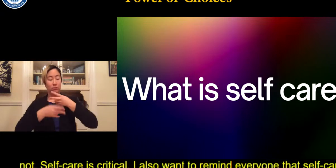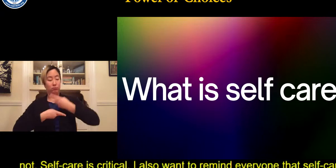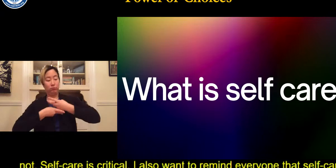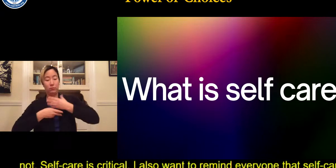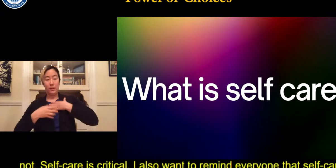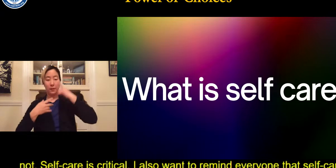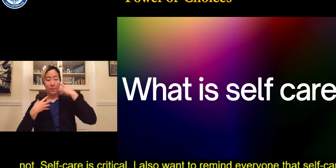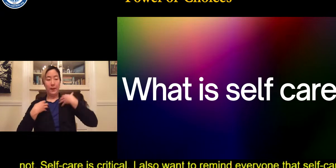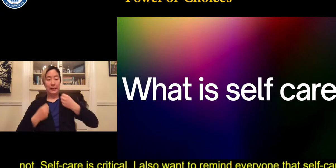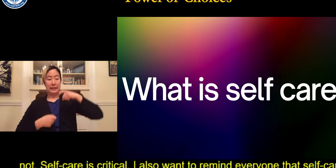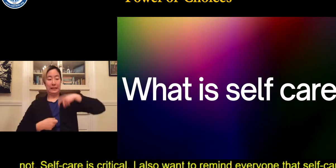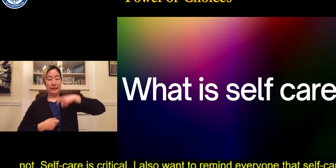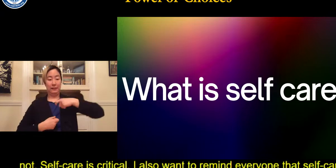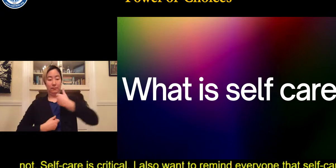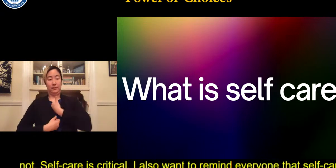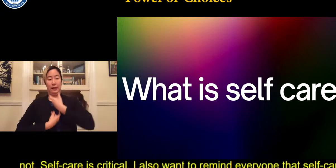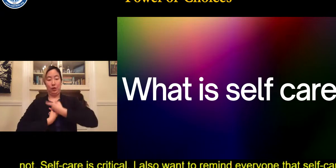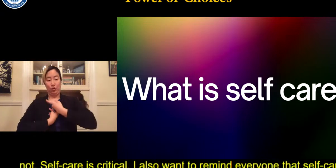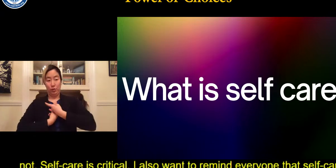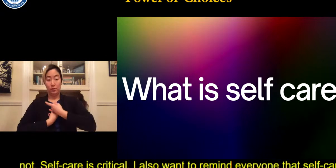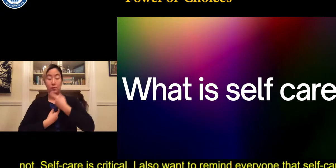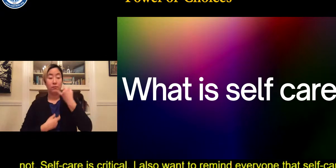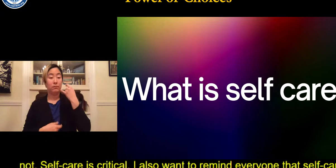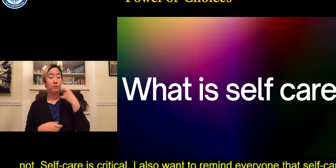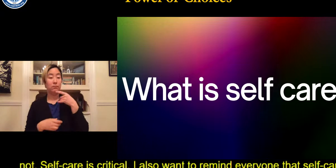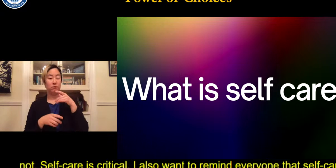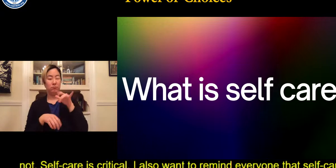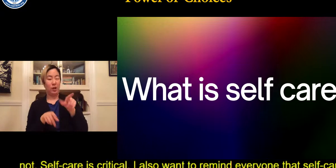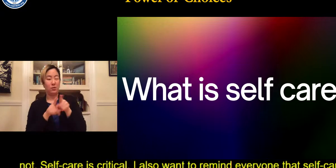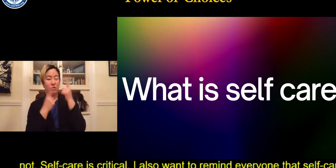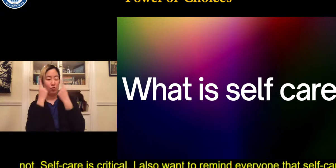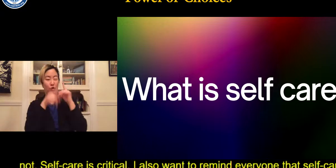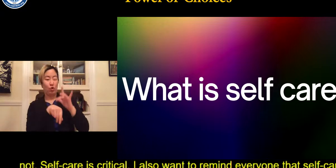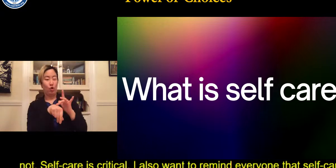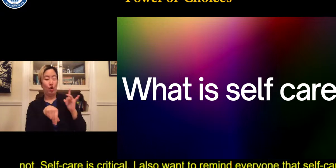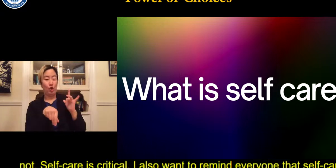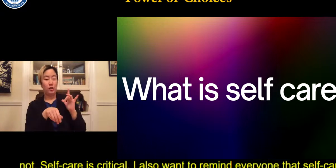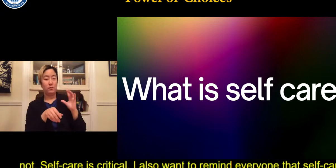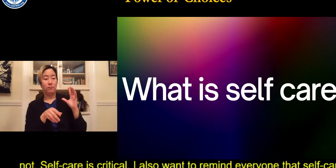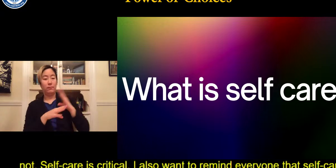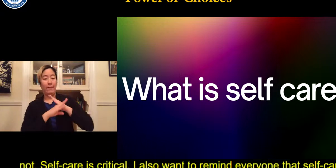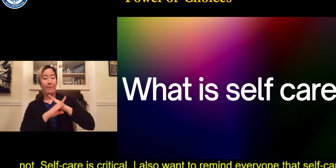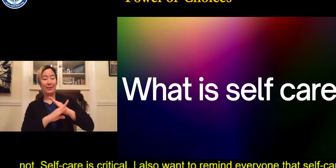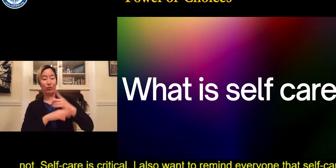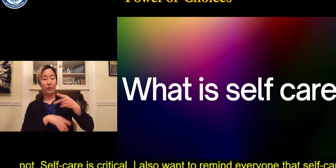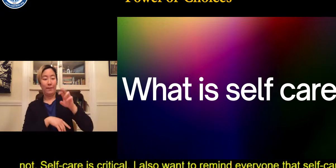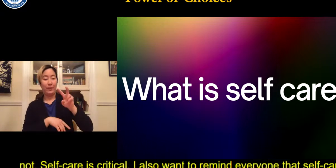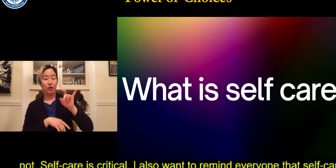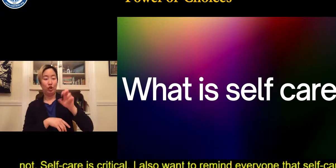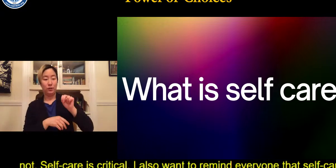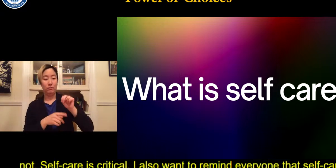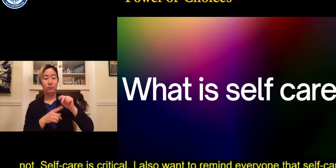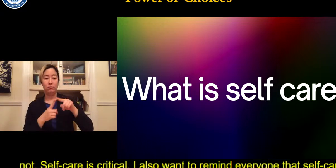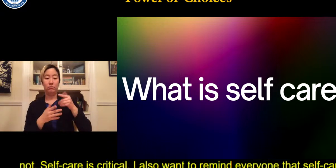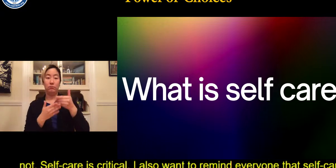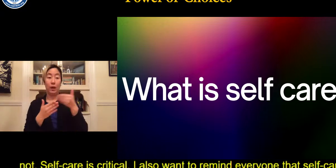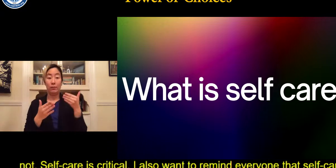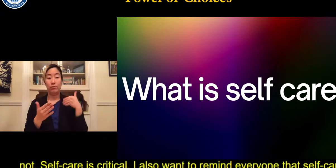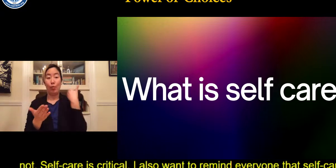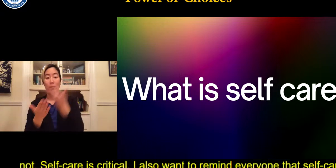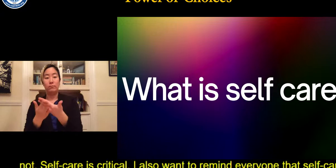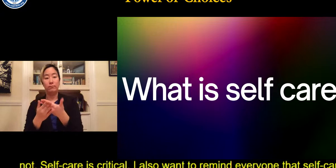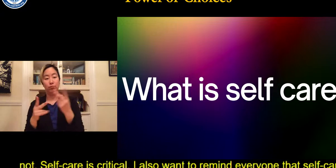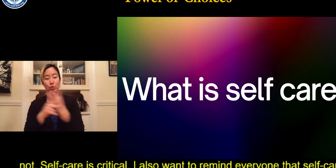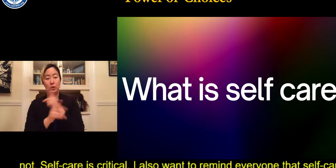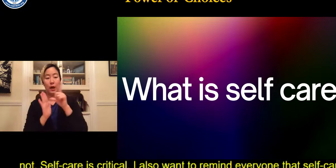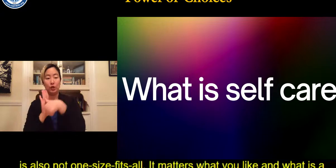you. Self-care is a way to regulate oneself, mental health needs, and take care of oneself, and